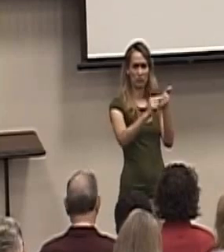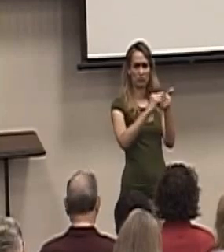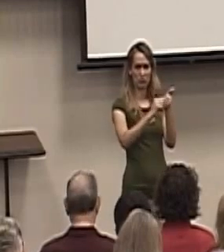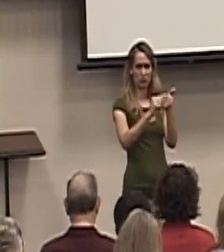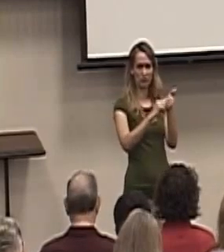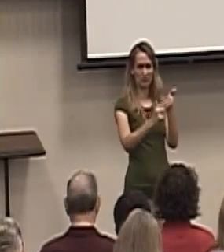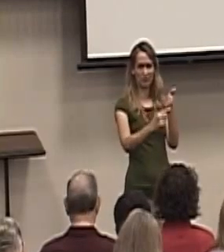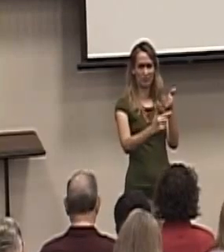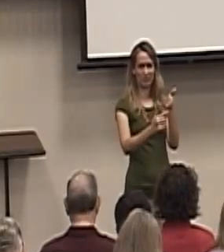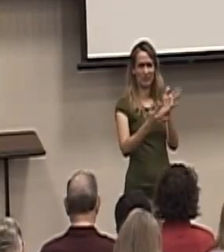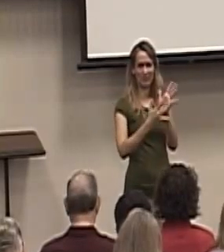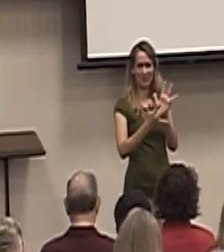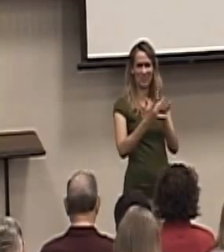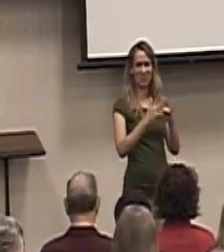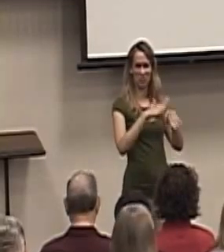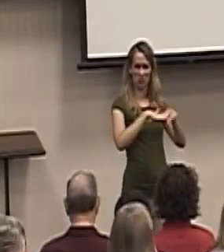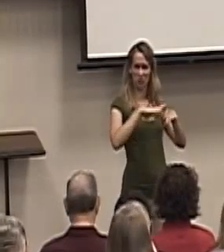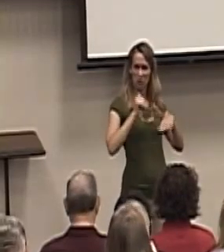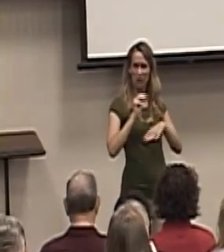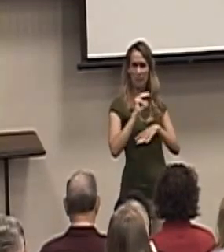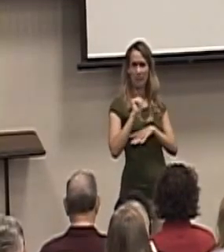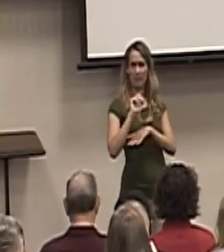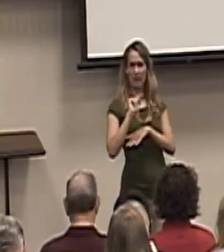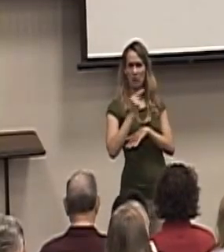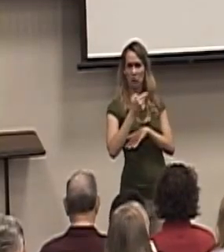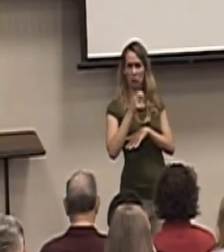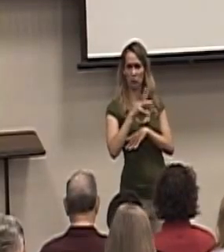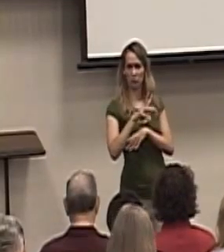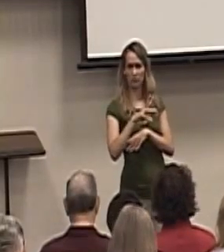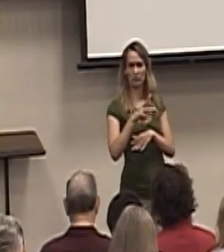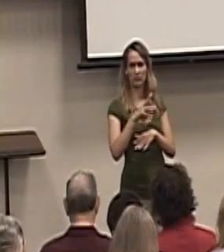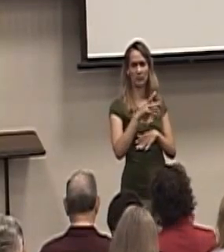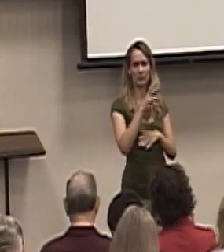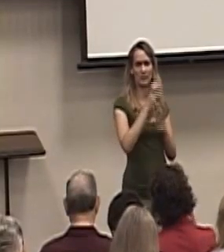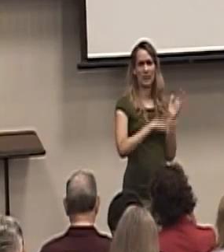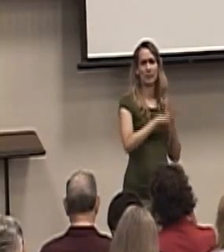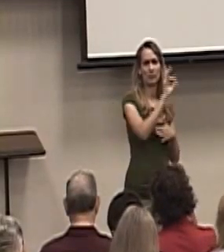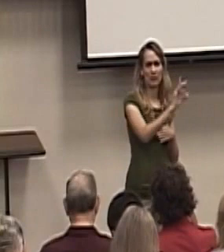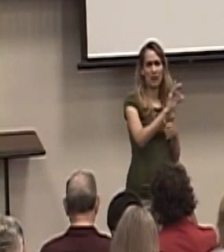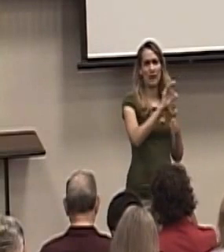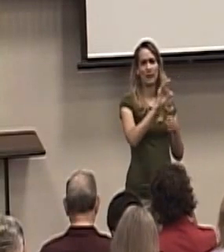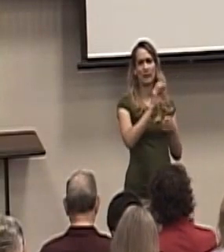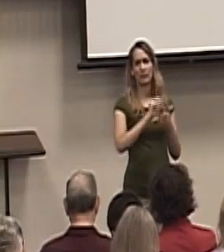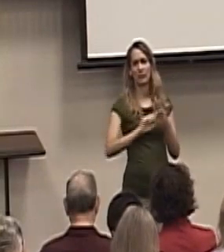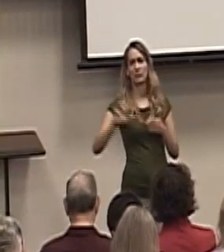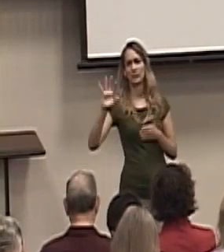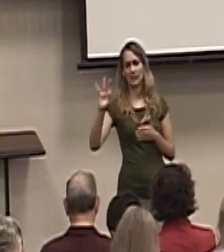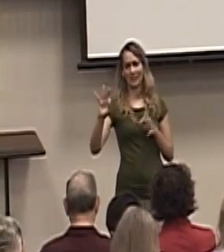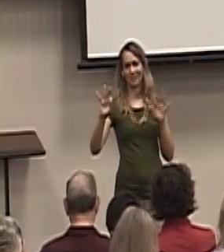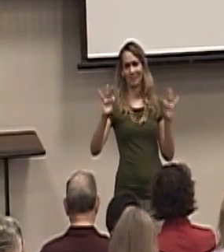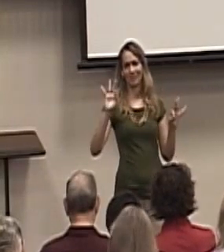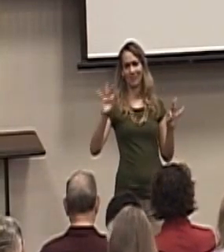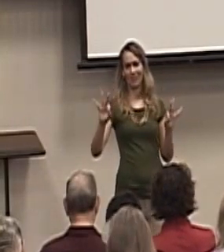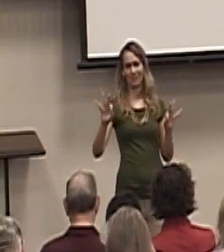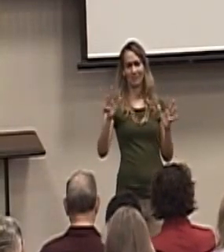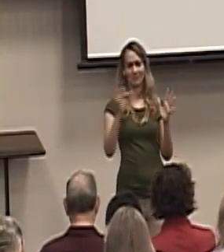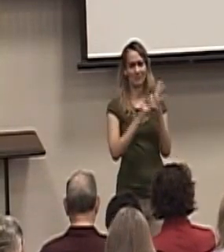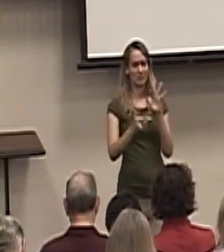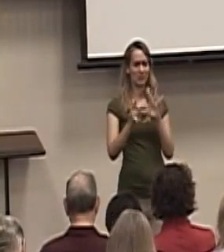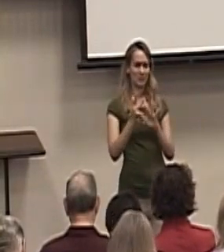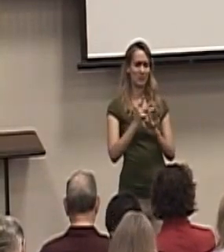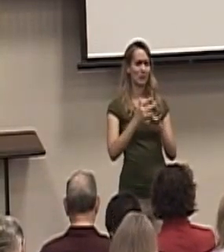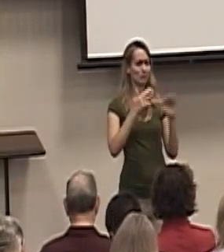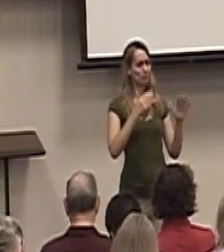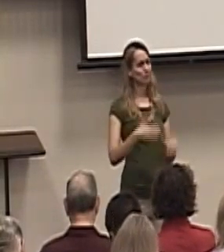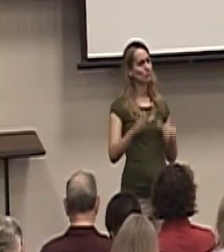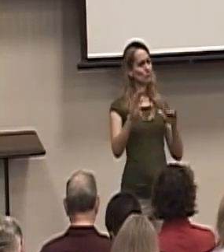calling Matthew. In fact, let's start up a verse in verse 9 of chapter 9 of Matthew. It says, as Jesus went on from